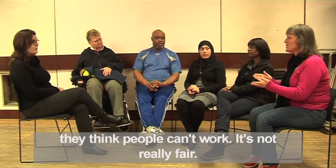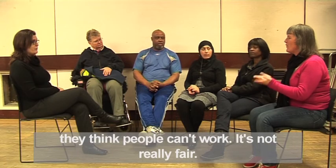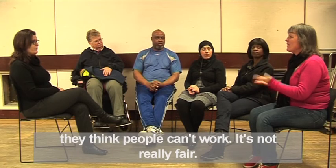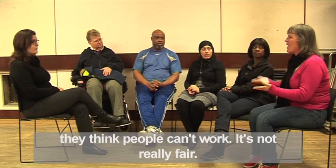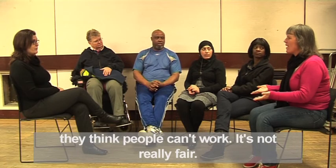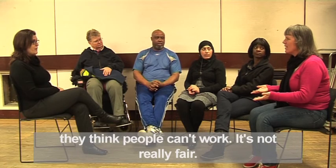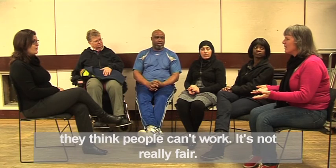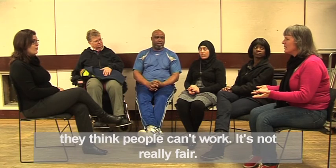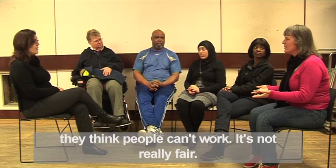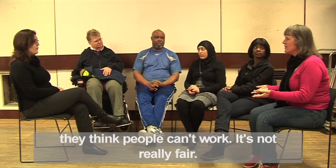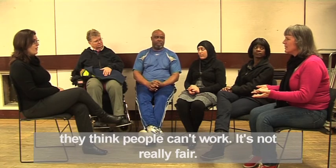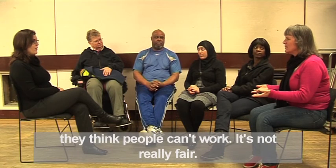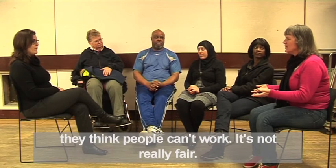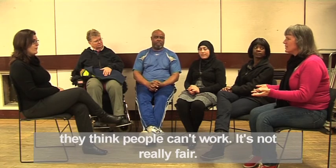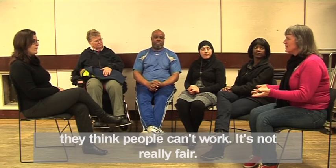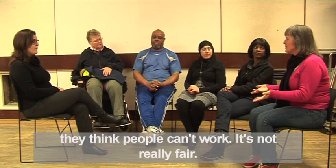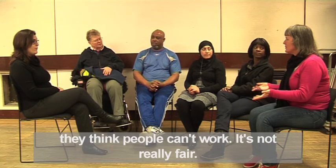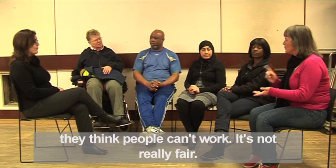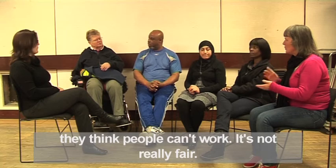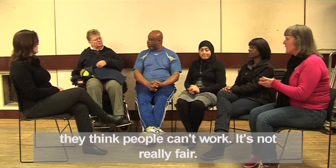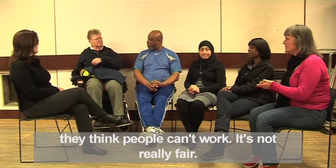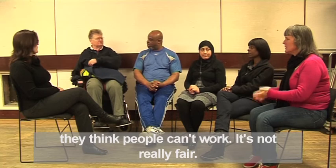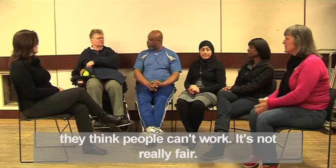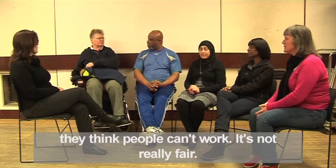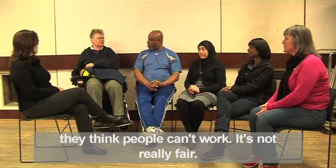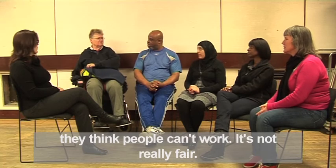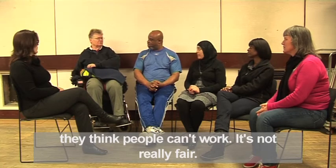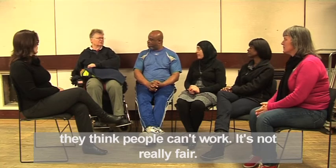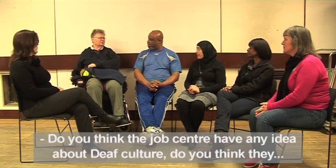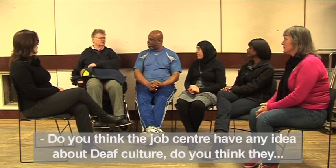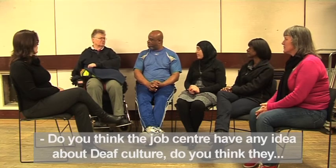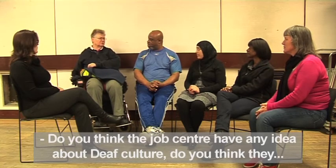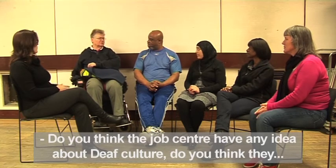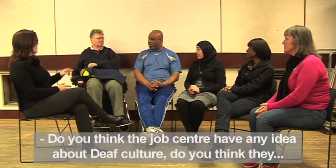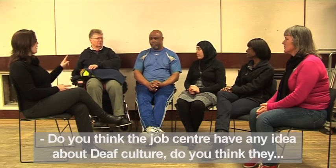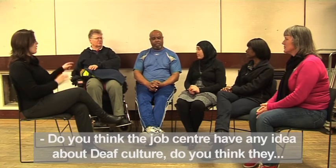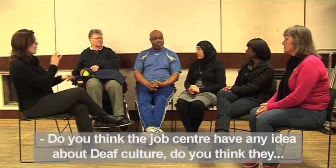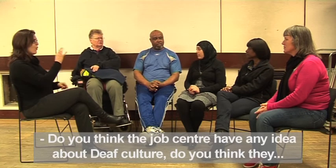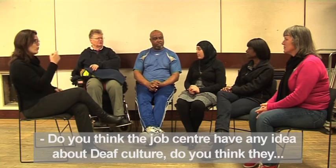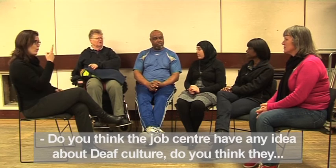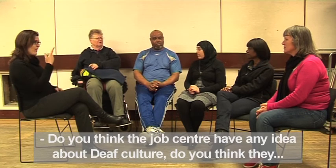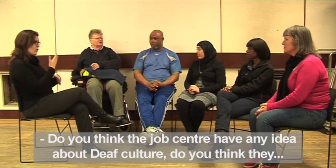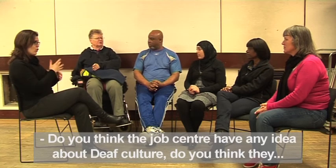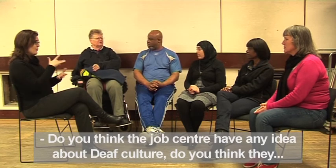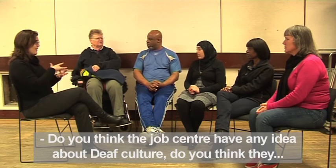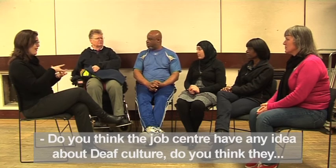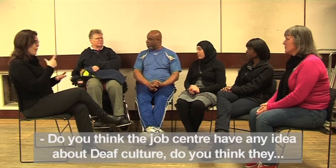not fair. It's not really fair. Well, I mean, Do you think the job centre have any idea